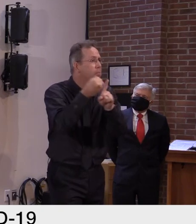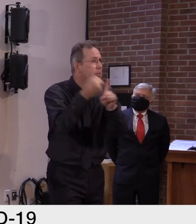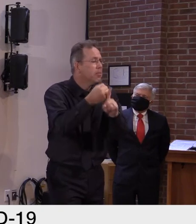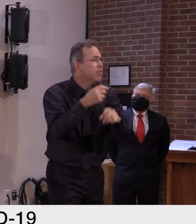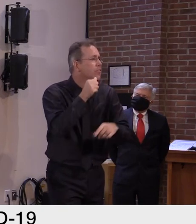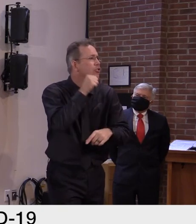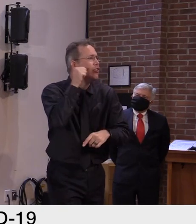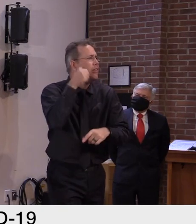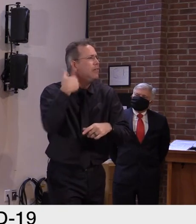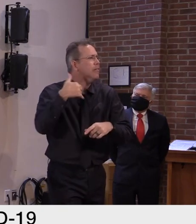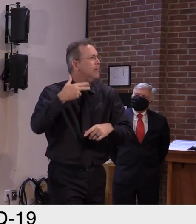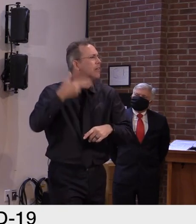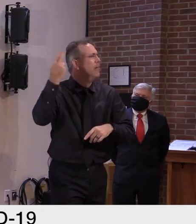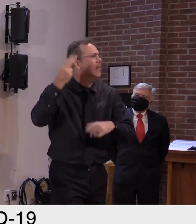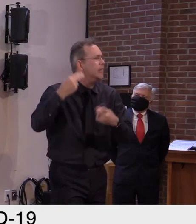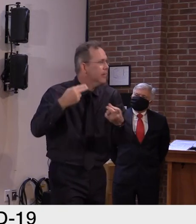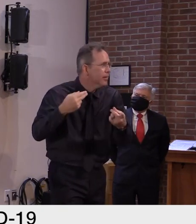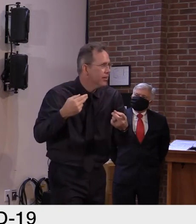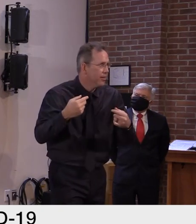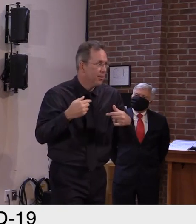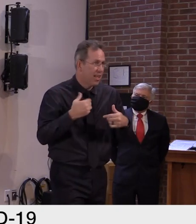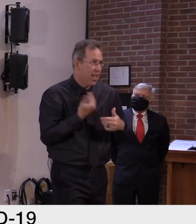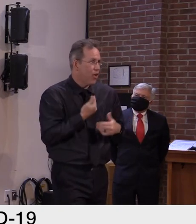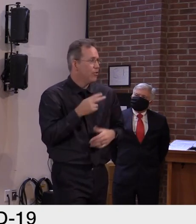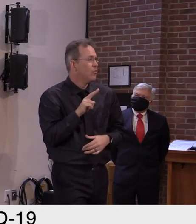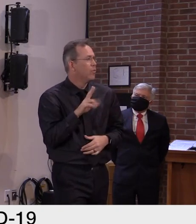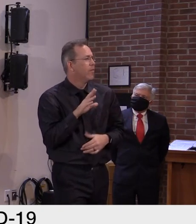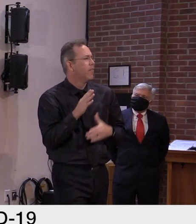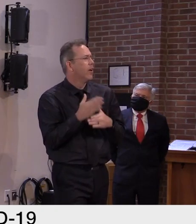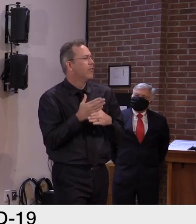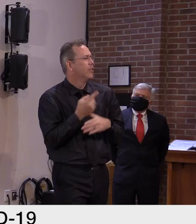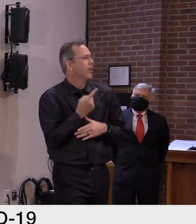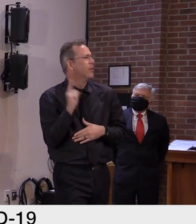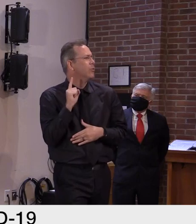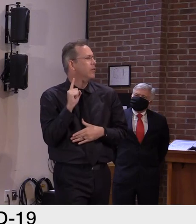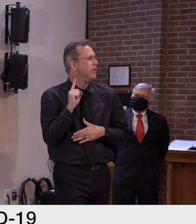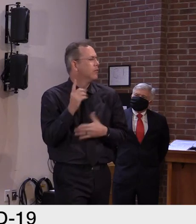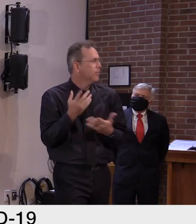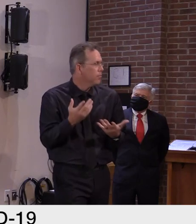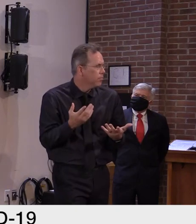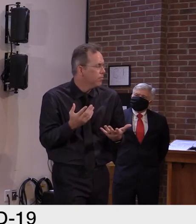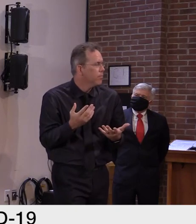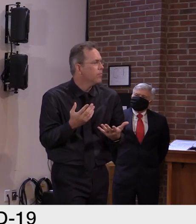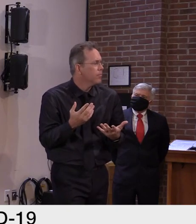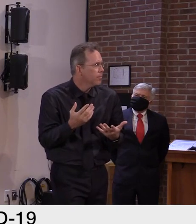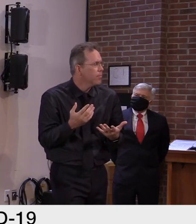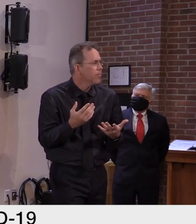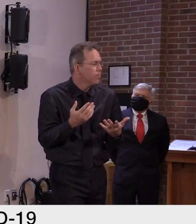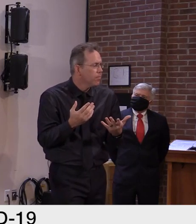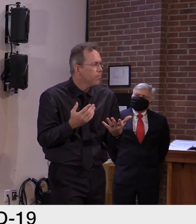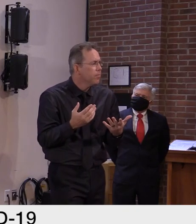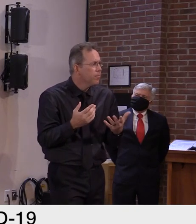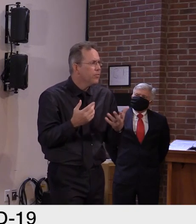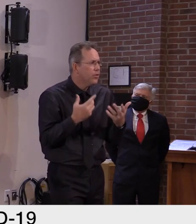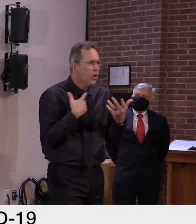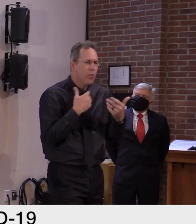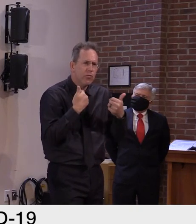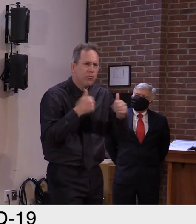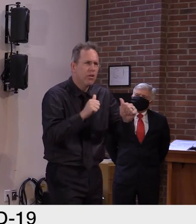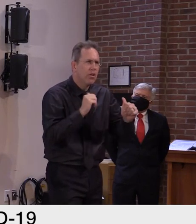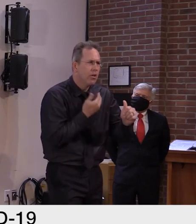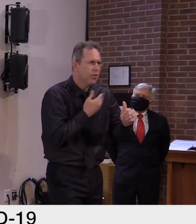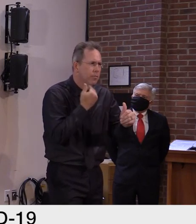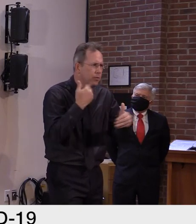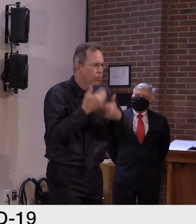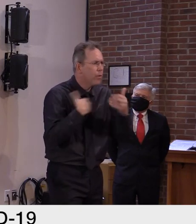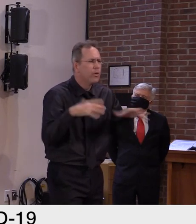and we had averaging 25 cases last week. So we tried to do what we could in terms of the